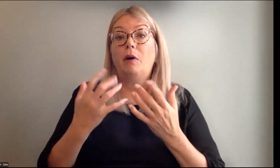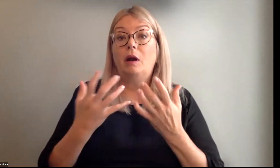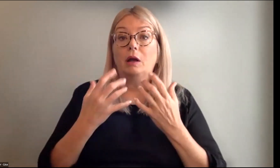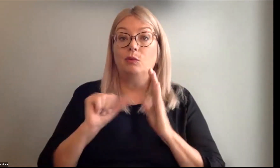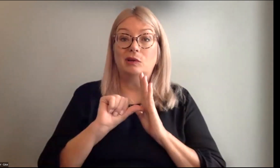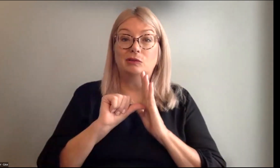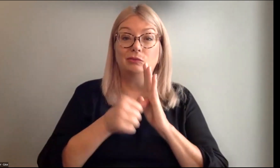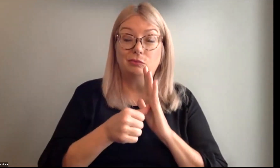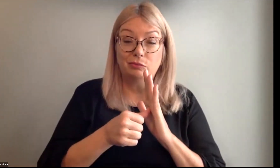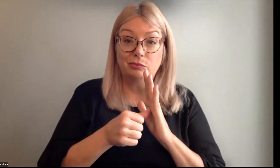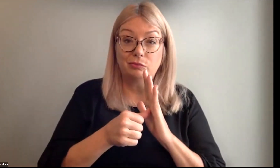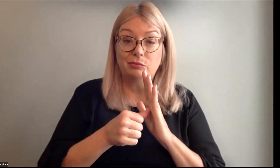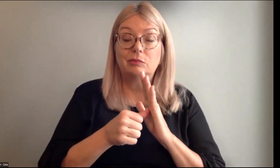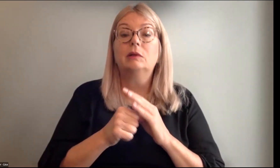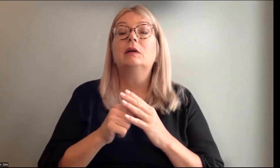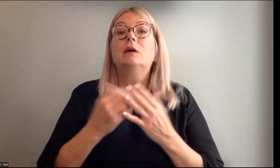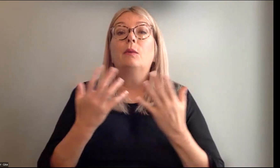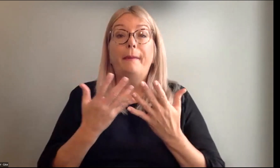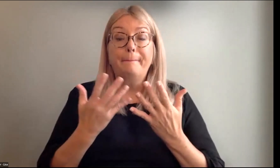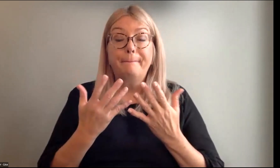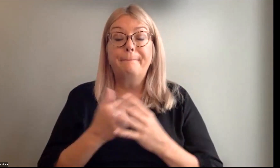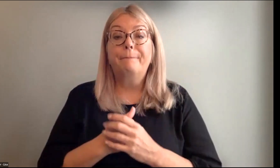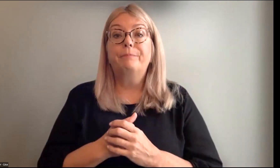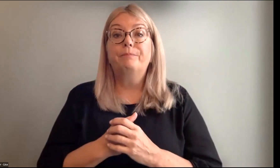lift up and reinforce is